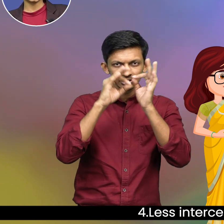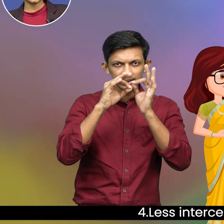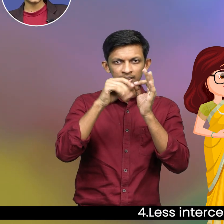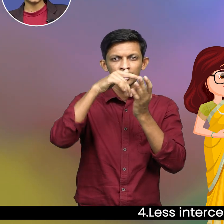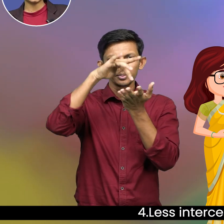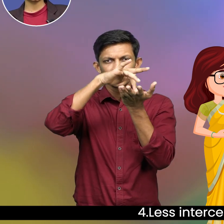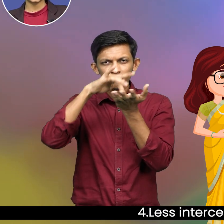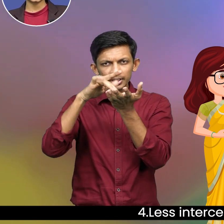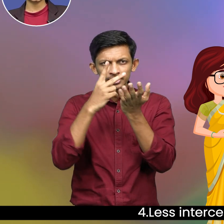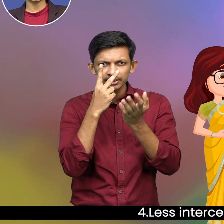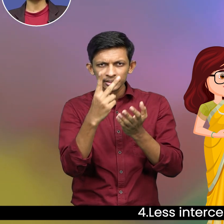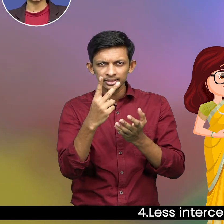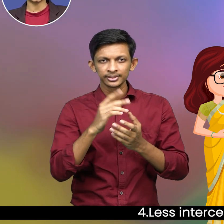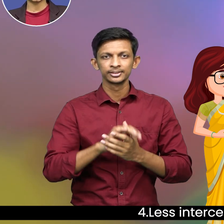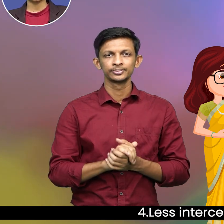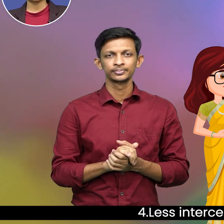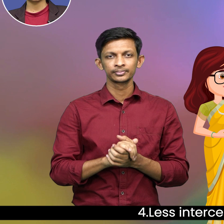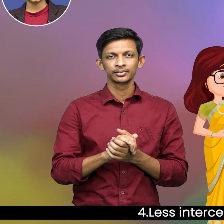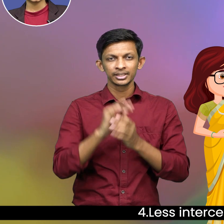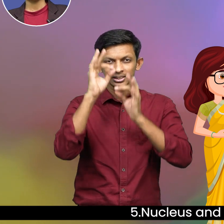Less intercellular spaces are seen.